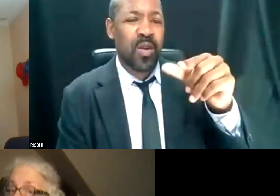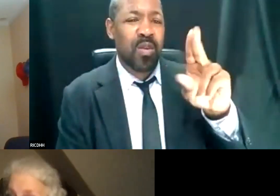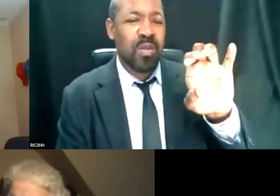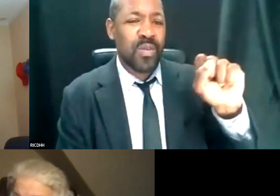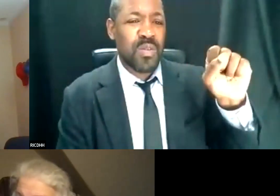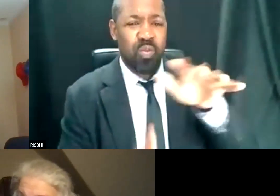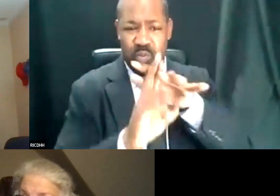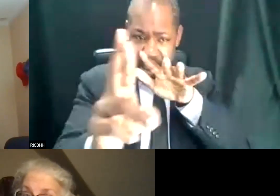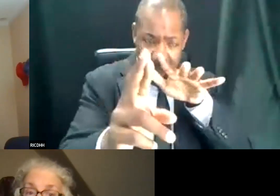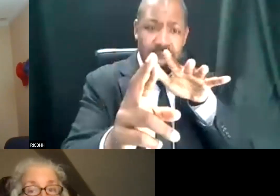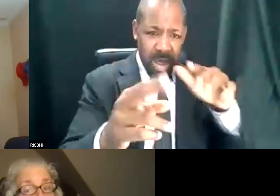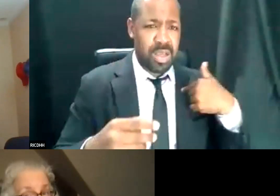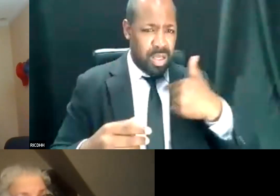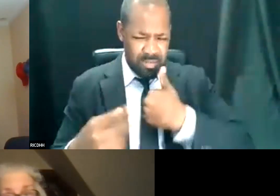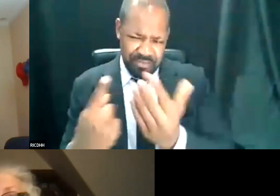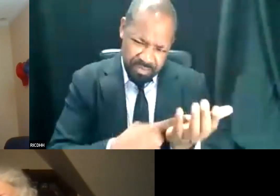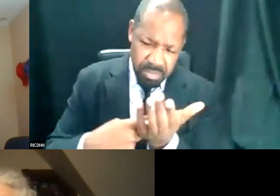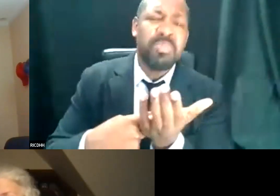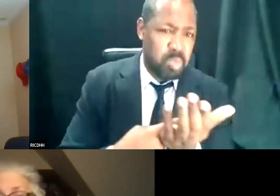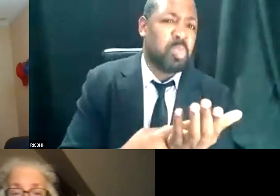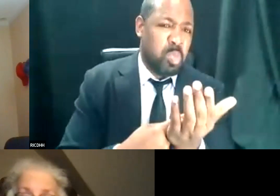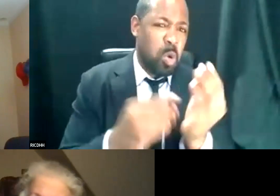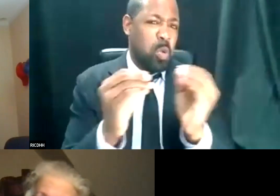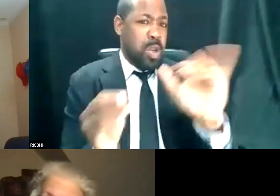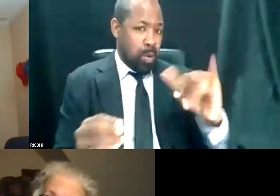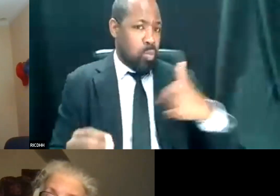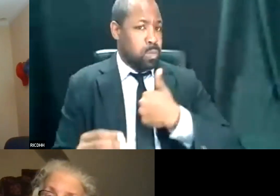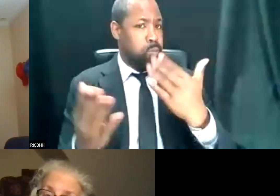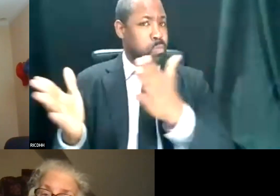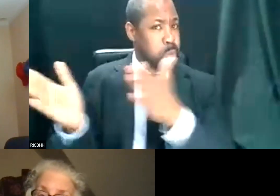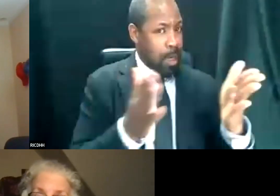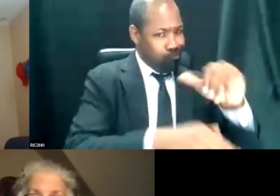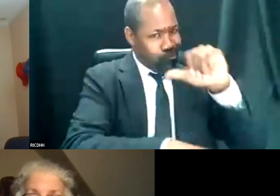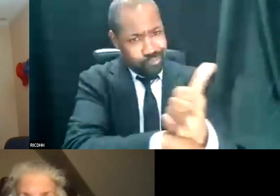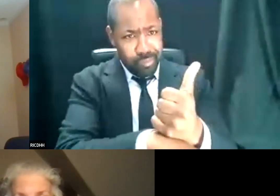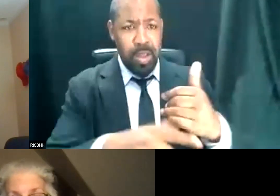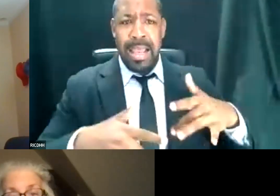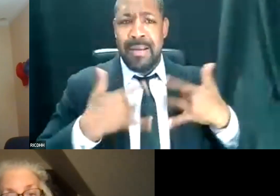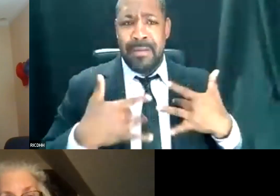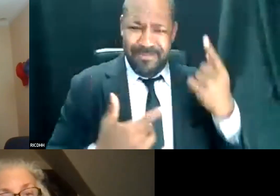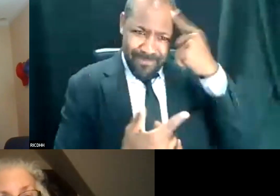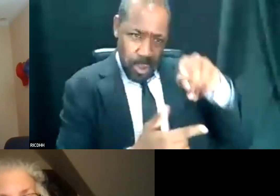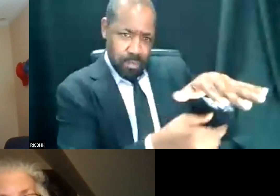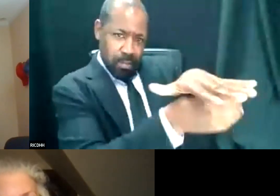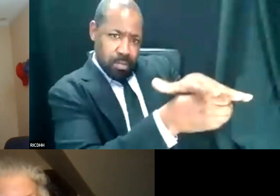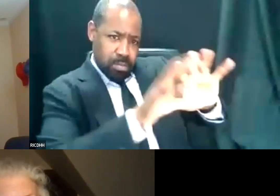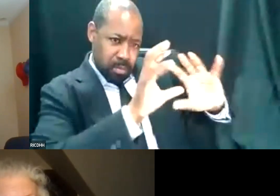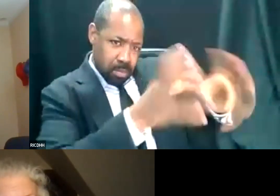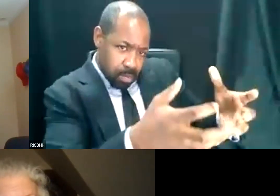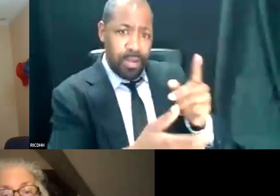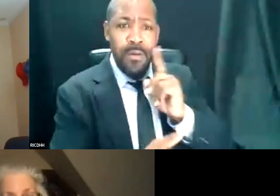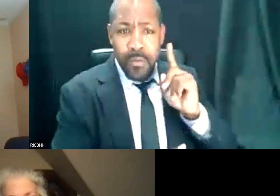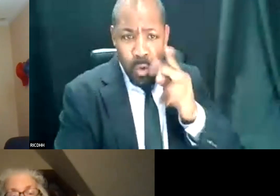immigrants and refugees who might be deaf, hard of hearing, deaf blind. And we've discussed this. We plan to have an